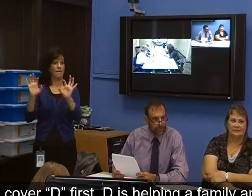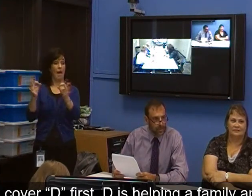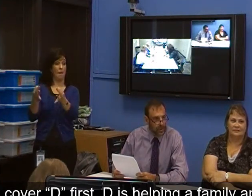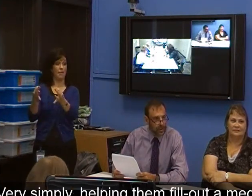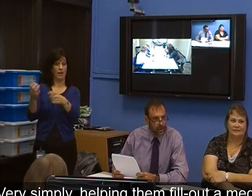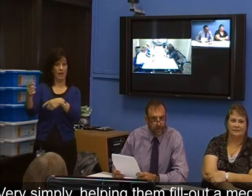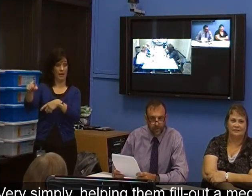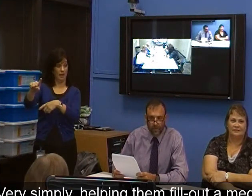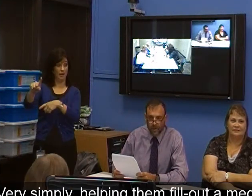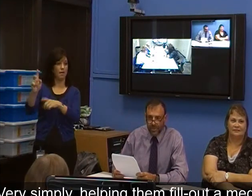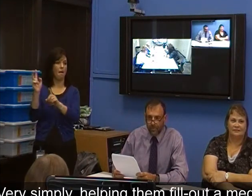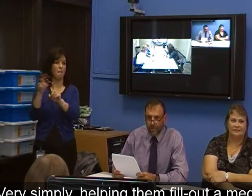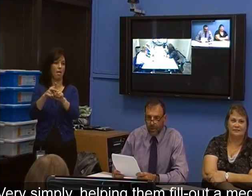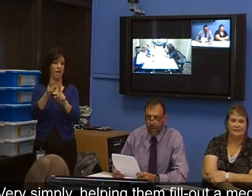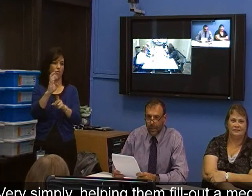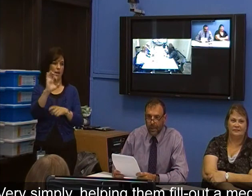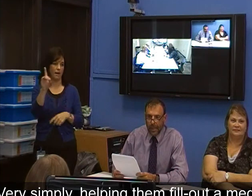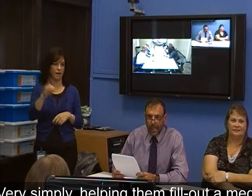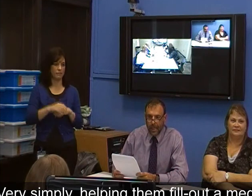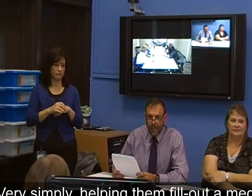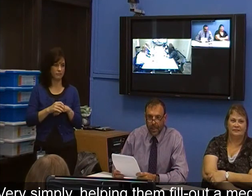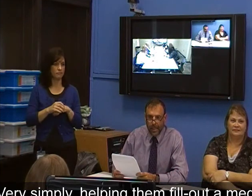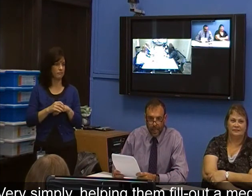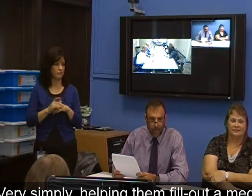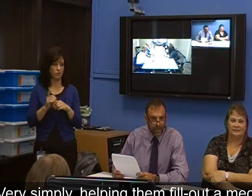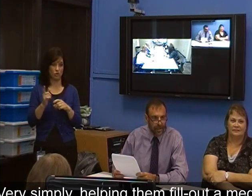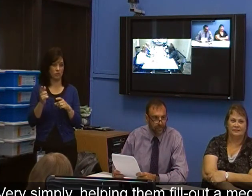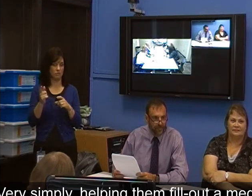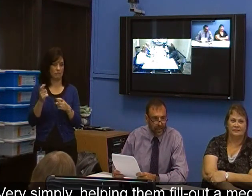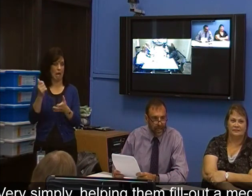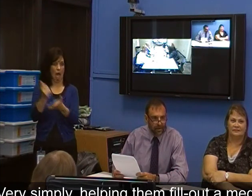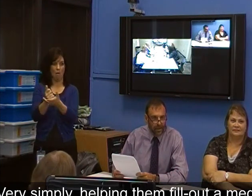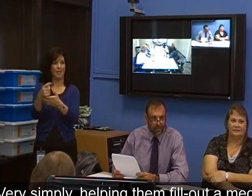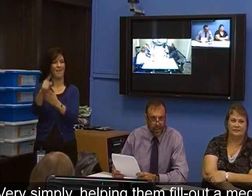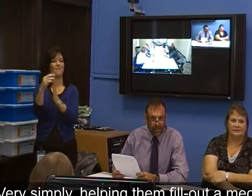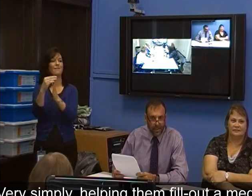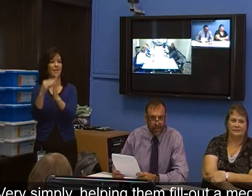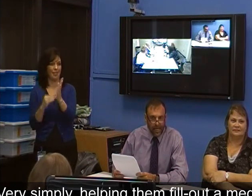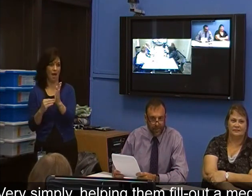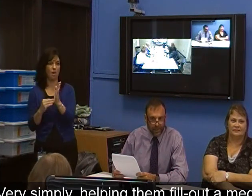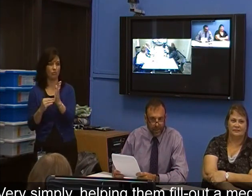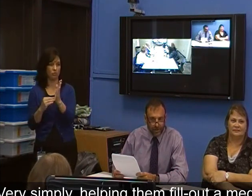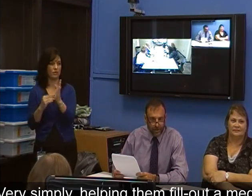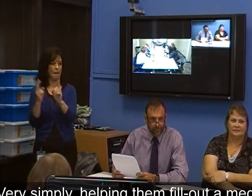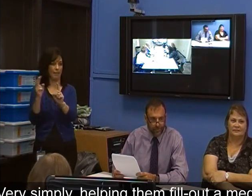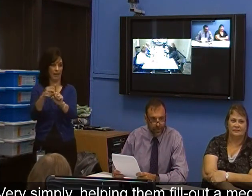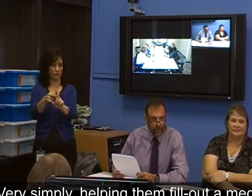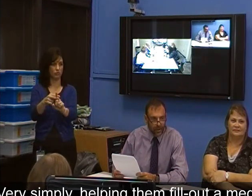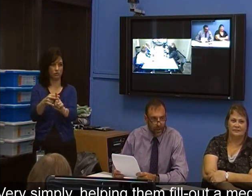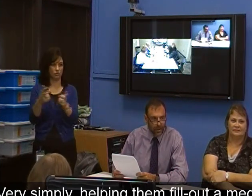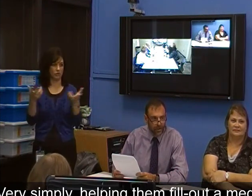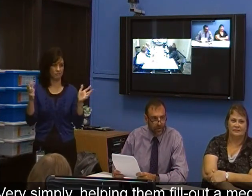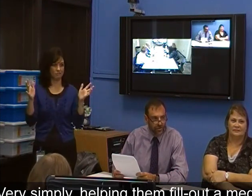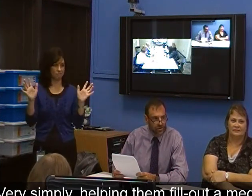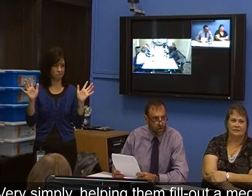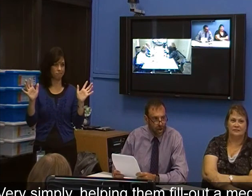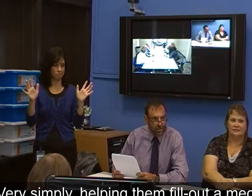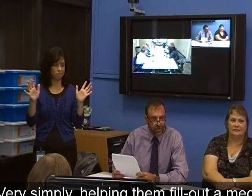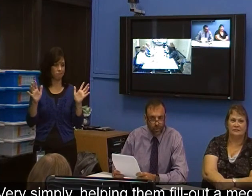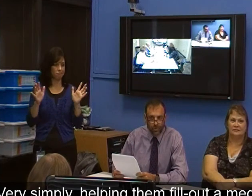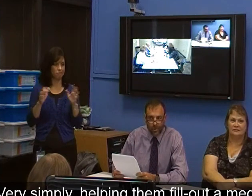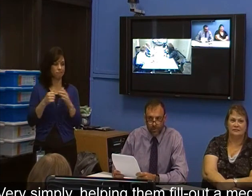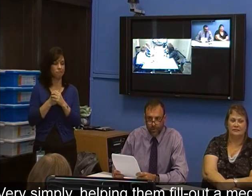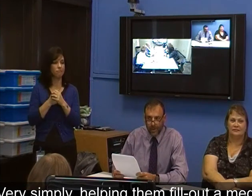Medicaid. Very simply, helping them fill out a Medicaid application. This